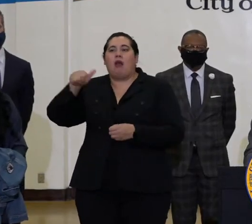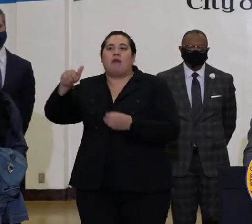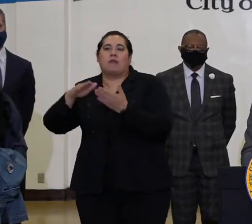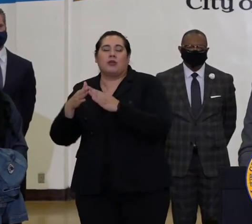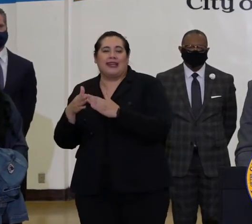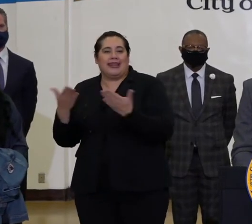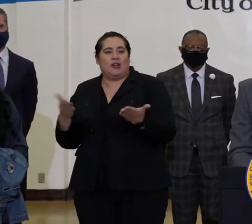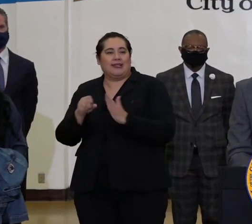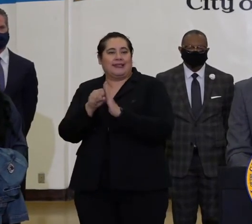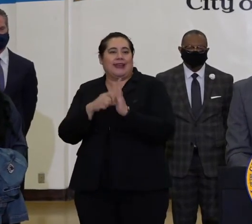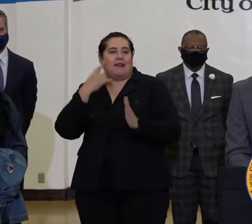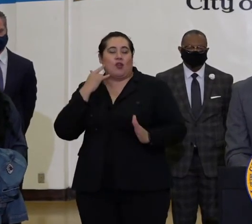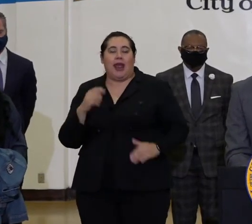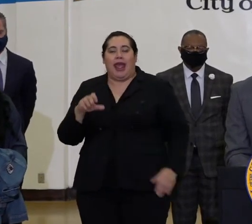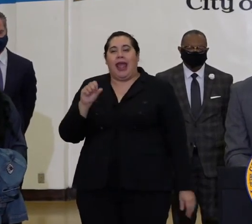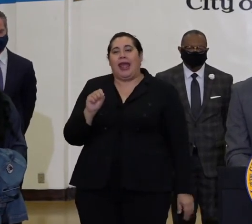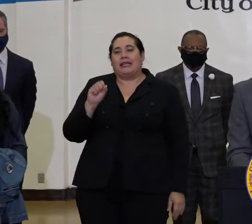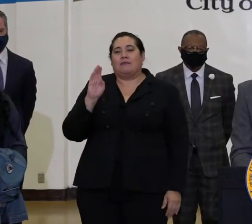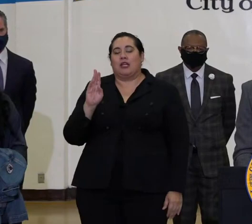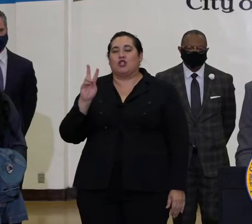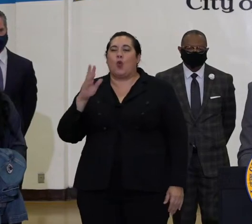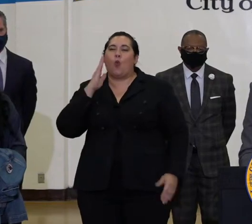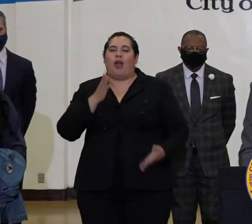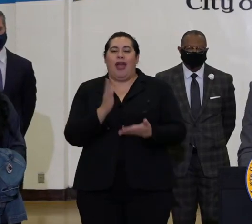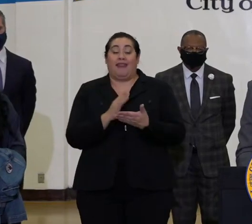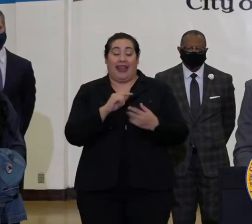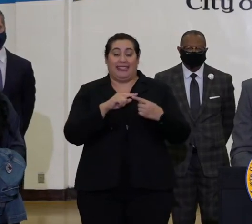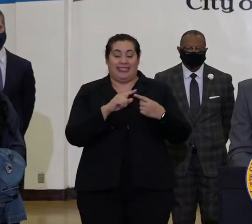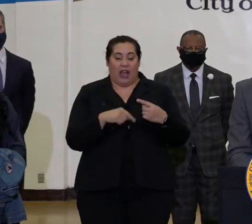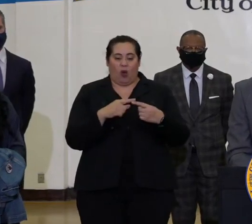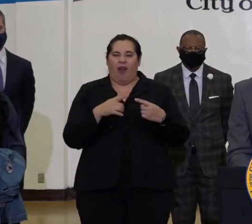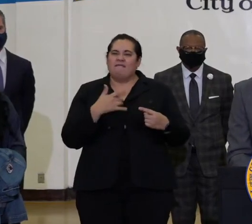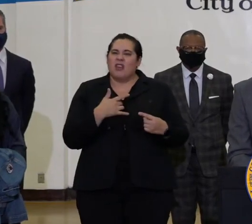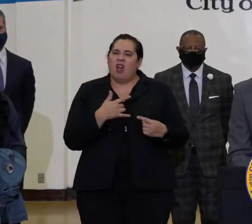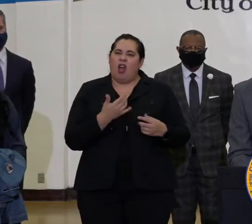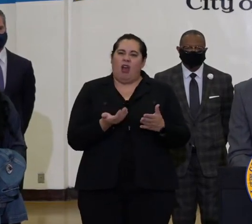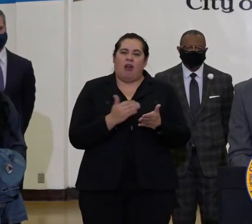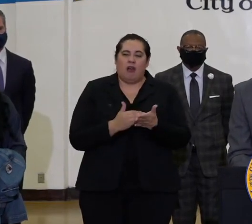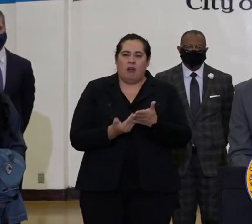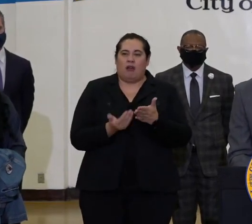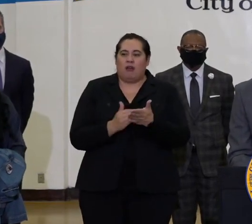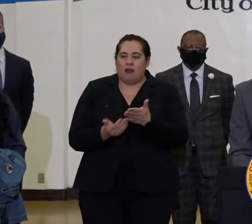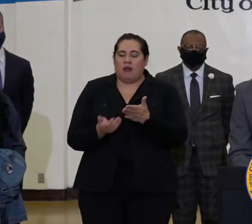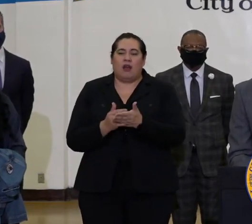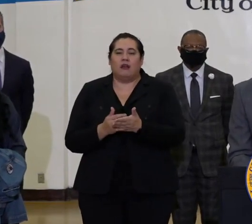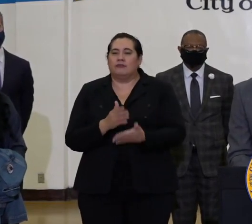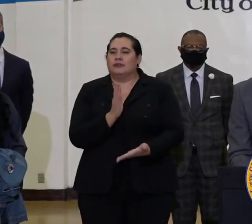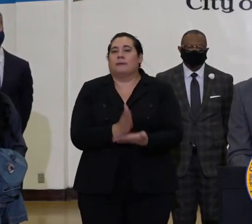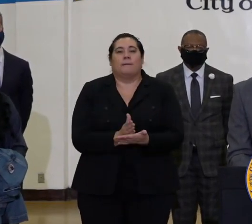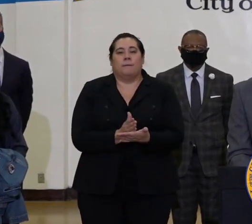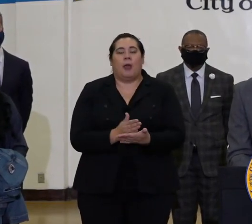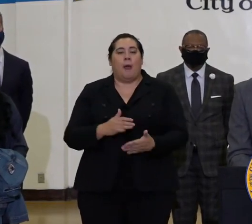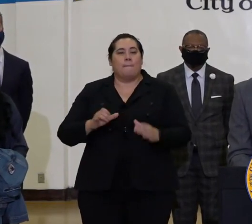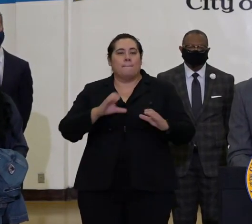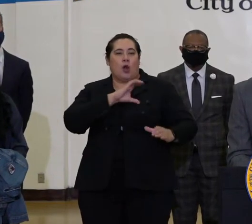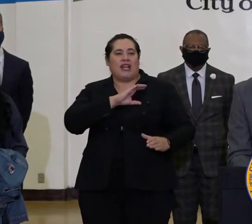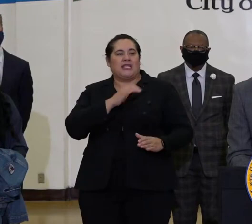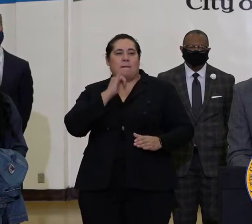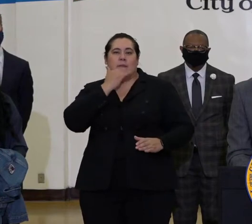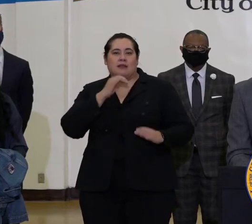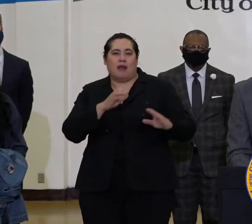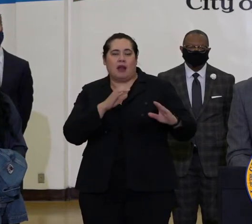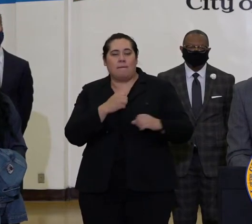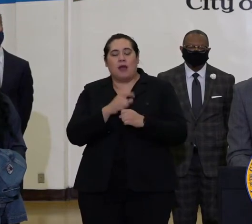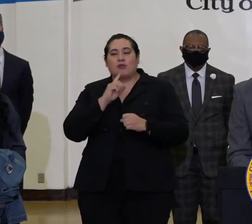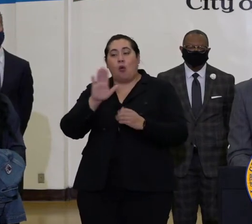California. SB 2 will end the cycle of what I said, the wash, rinse, and repeat cycle of police misconduct, and ensure all